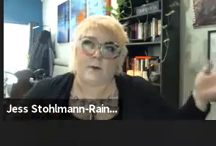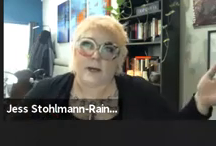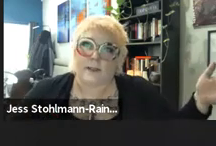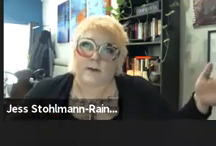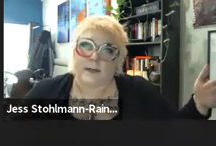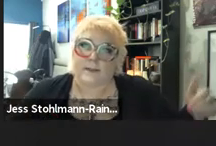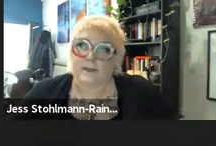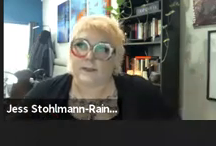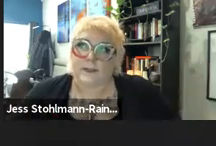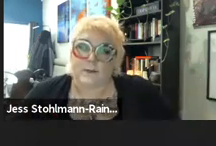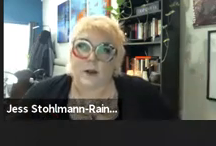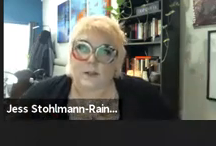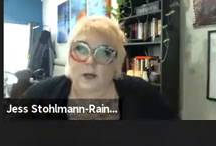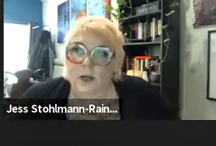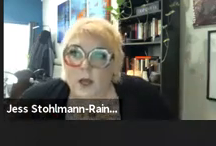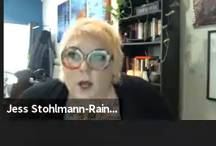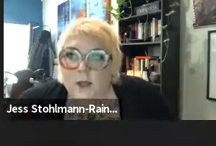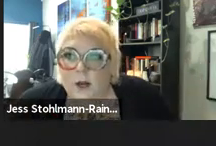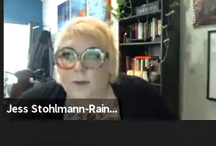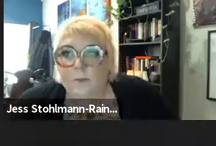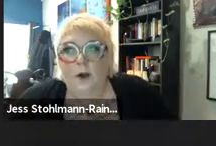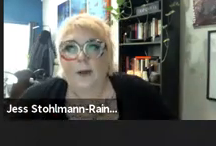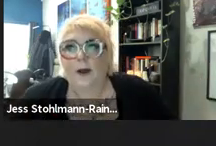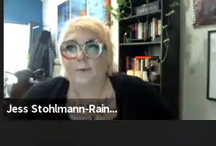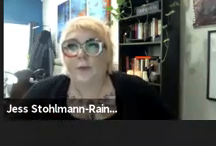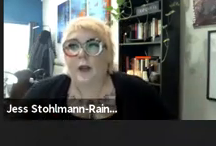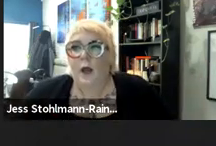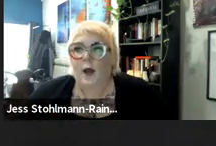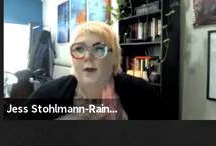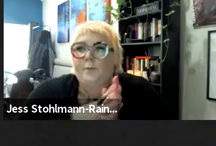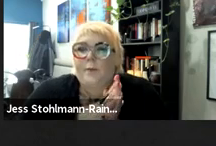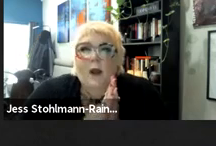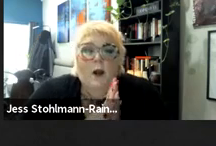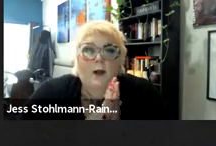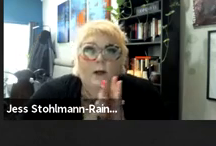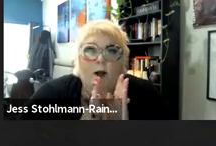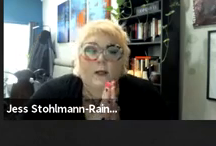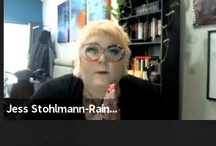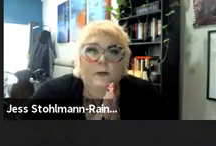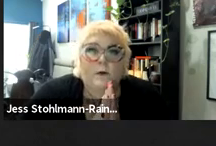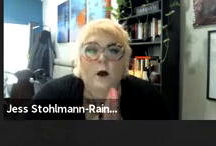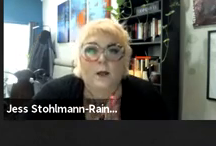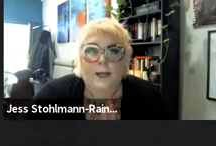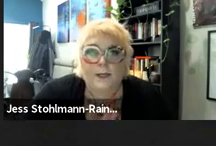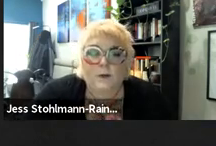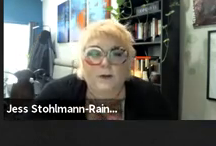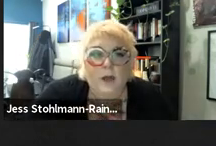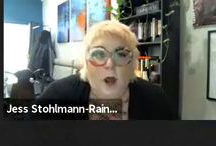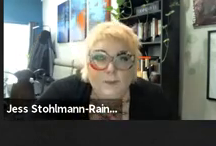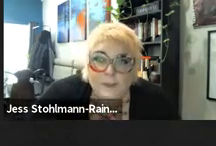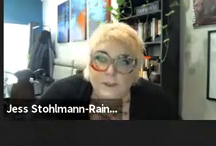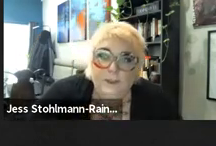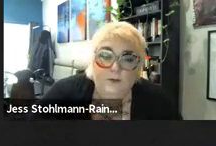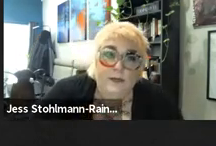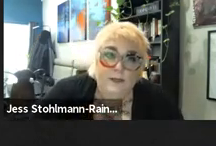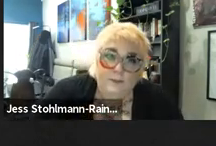an entry point into the rest of the system that i'll talk a little bit more about um but our our line when you call in you have